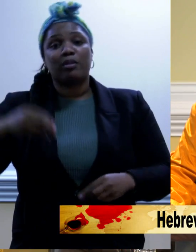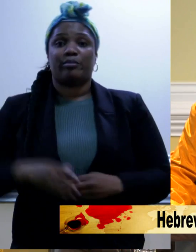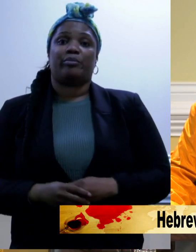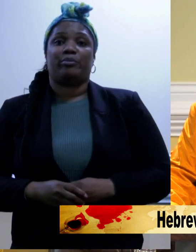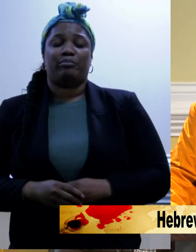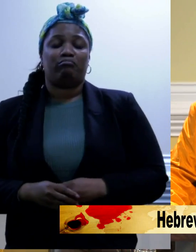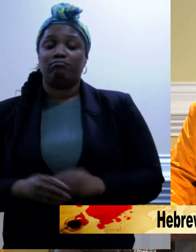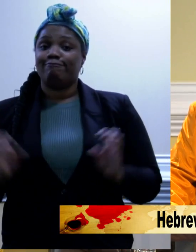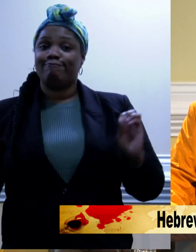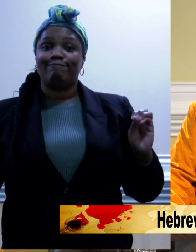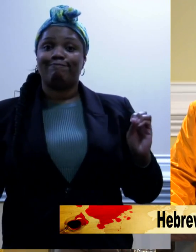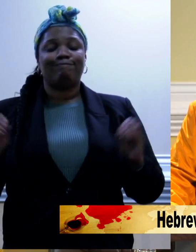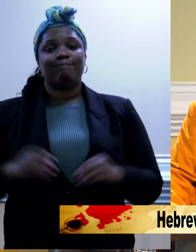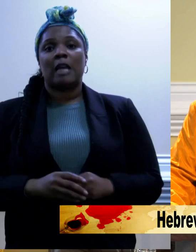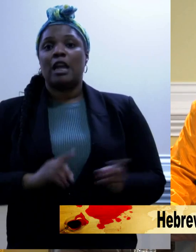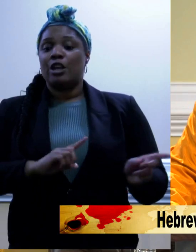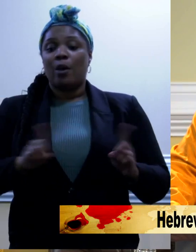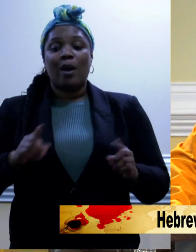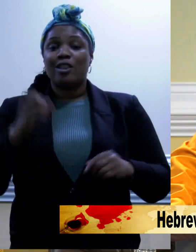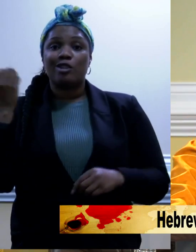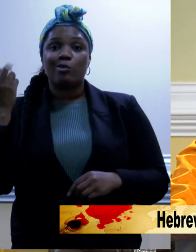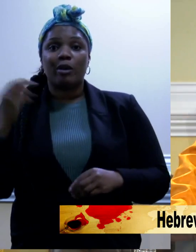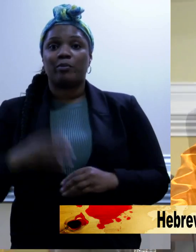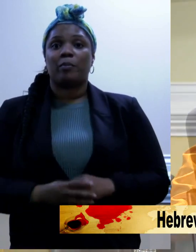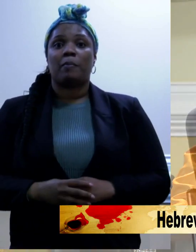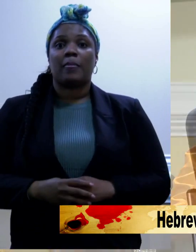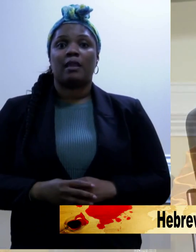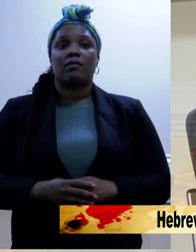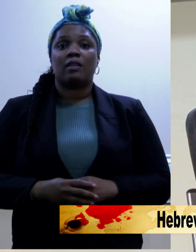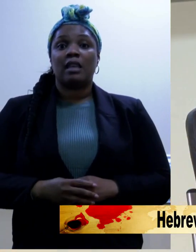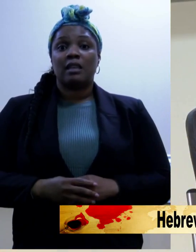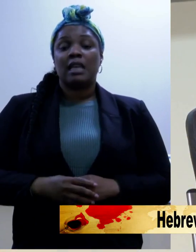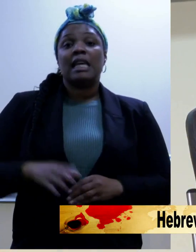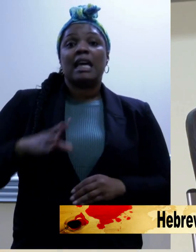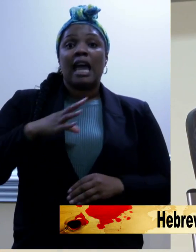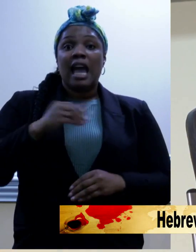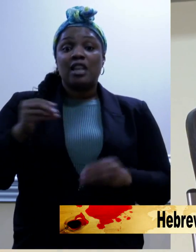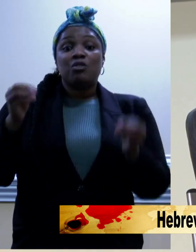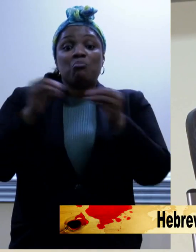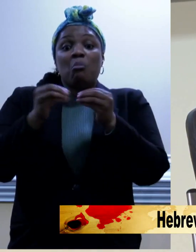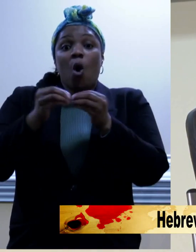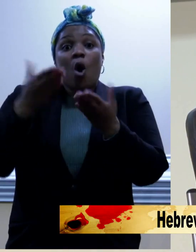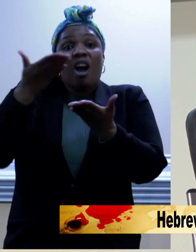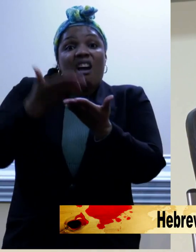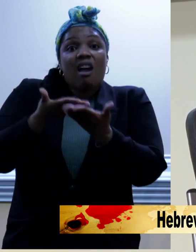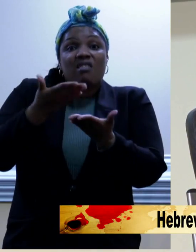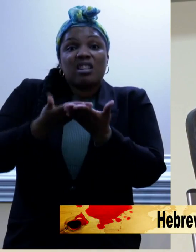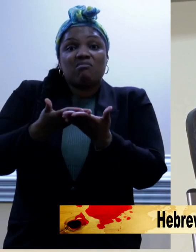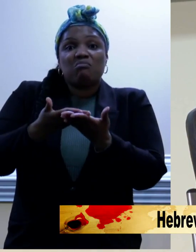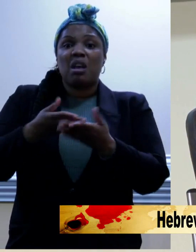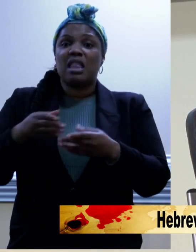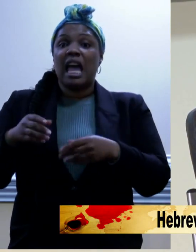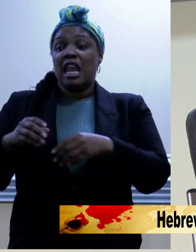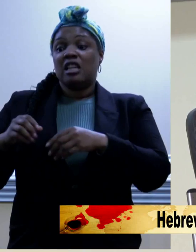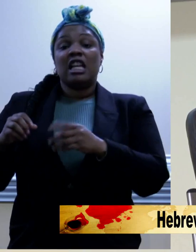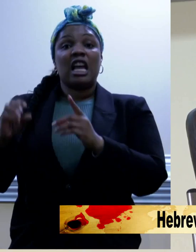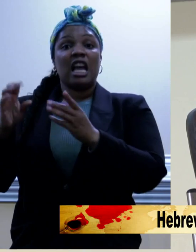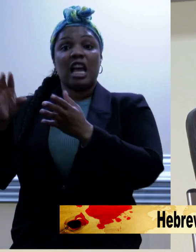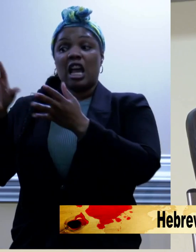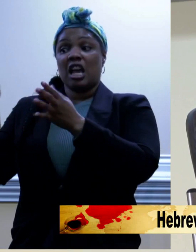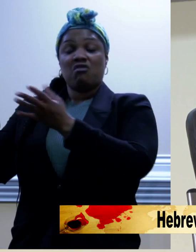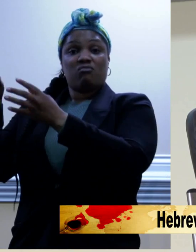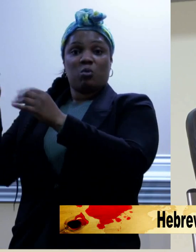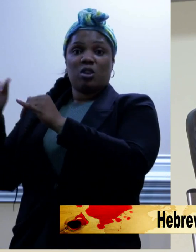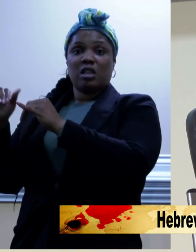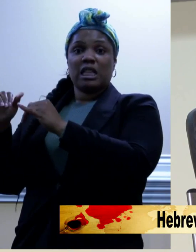That's all. Go ahead. And it is far more evident, for that after the similitude of Melchizedek,